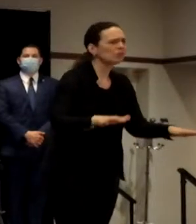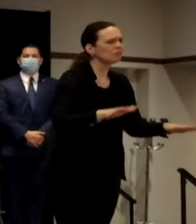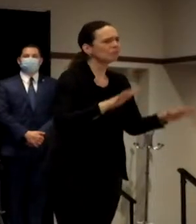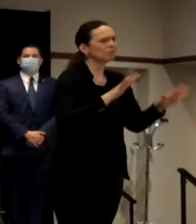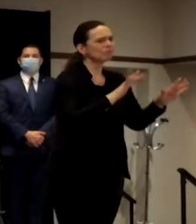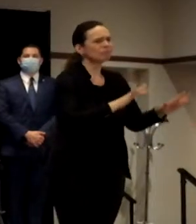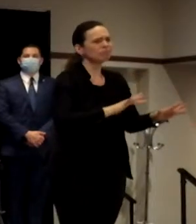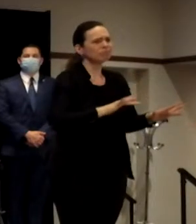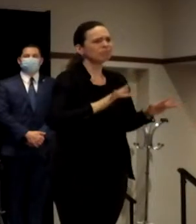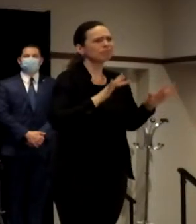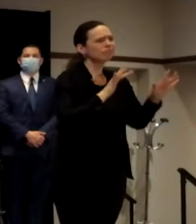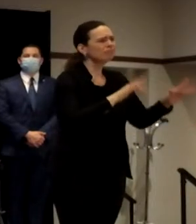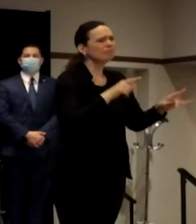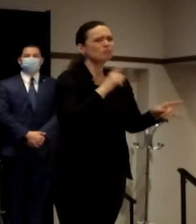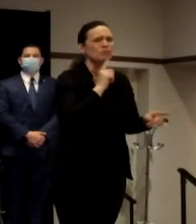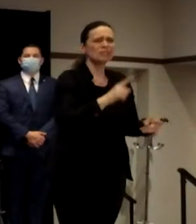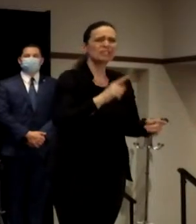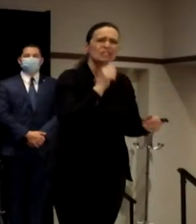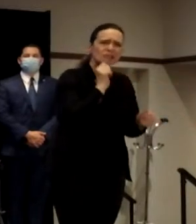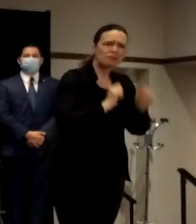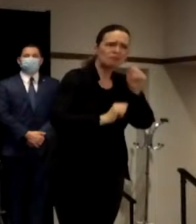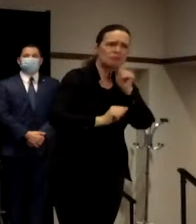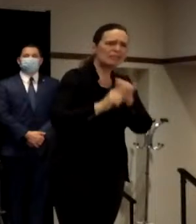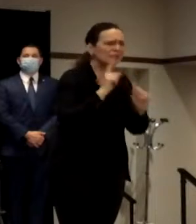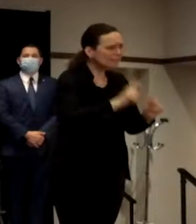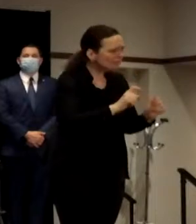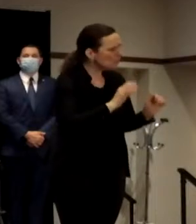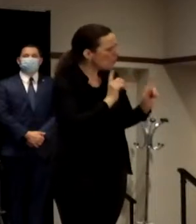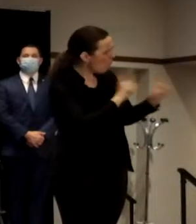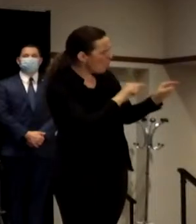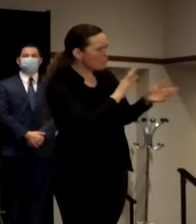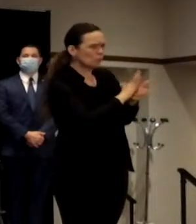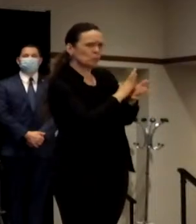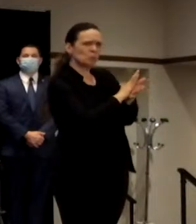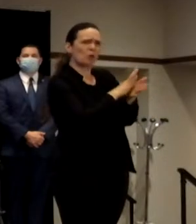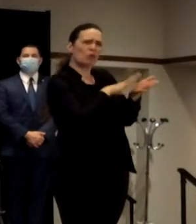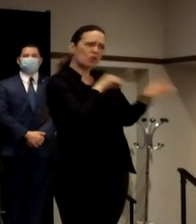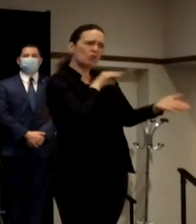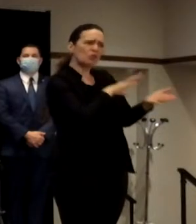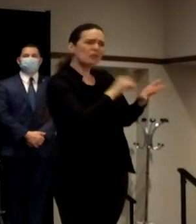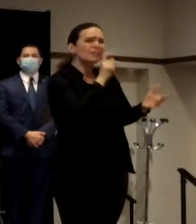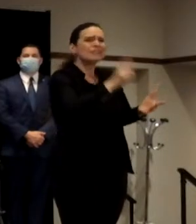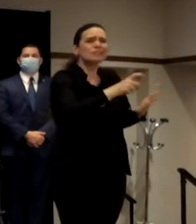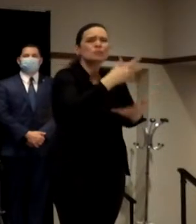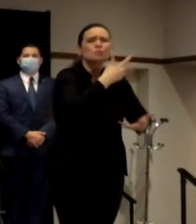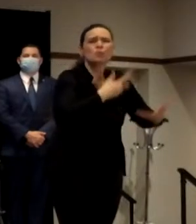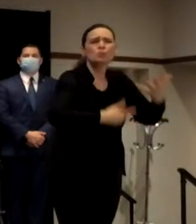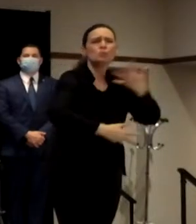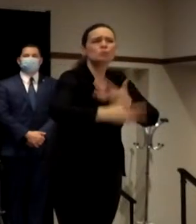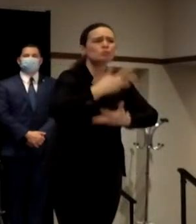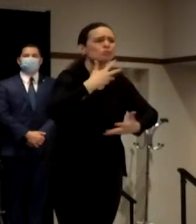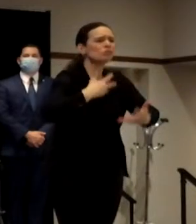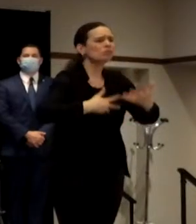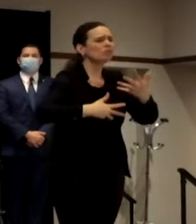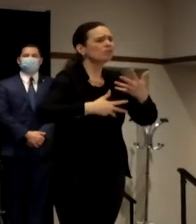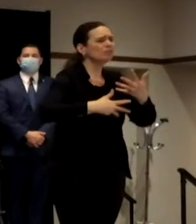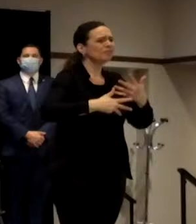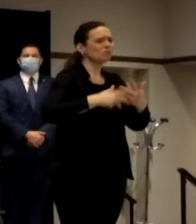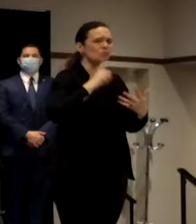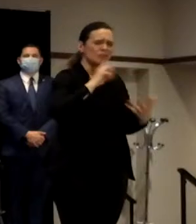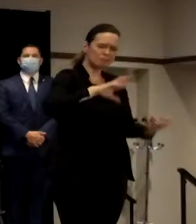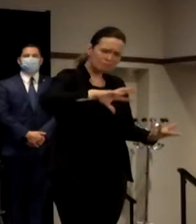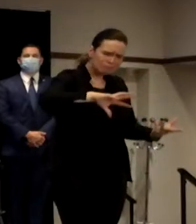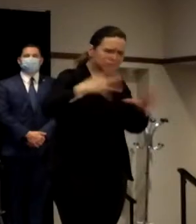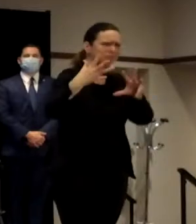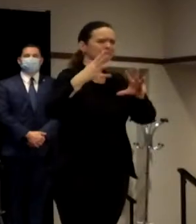learning, social development, to child and adolescent. Basically it's impacting them. And I will use a quote of American Academy